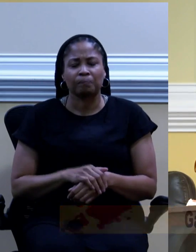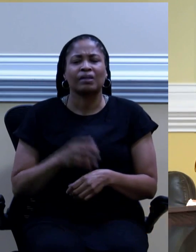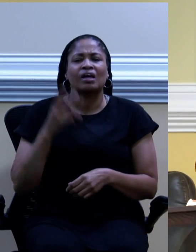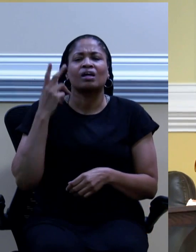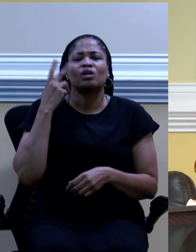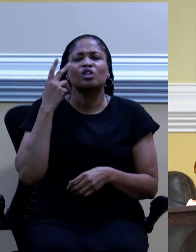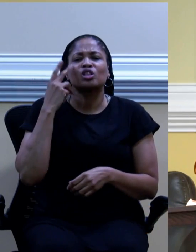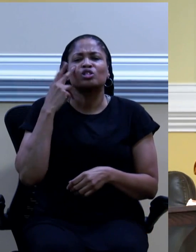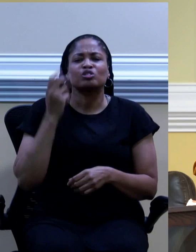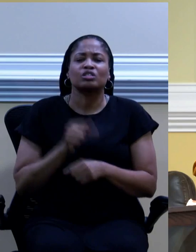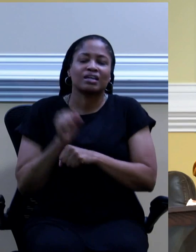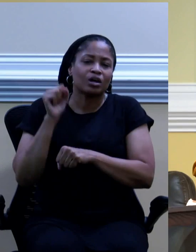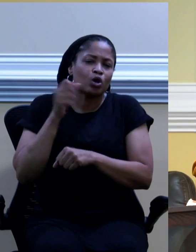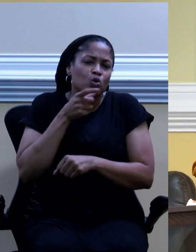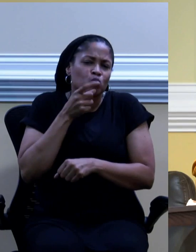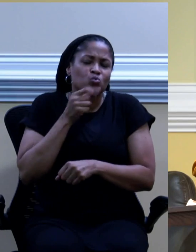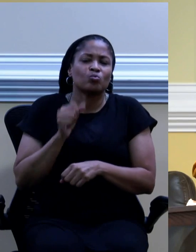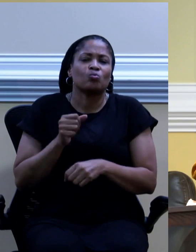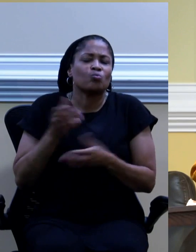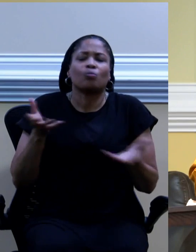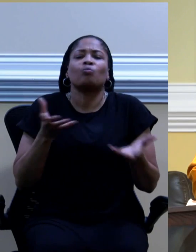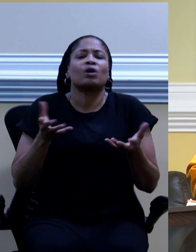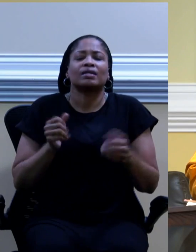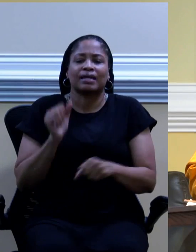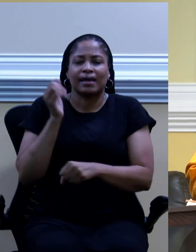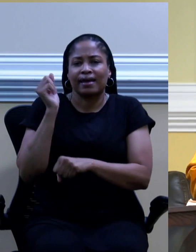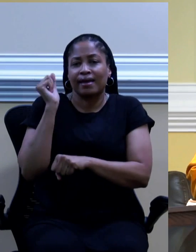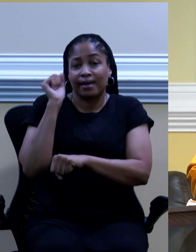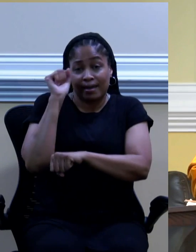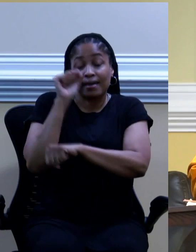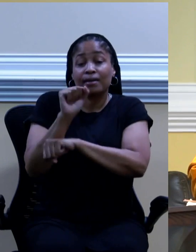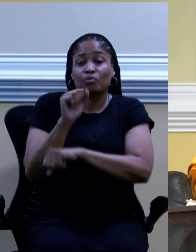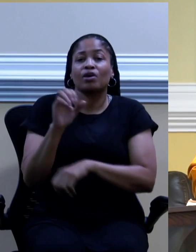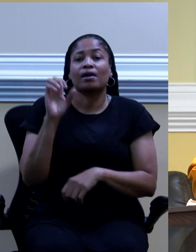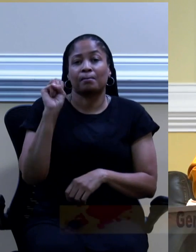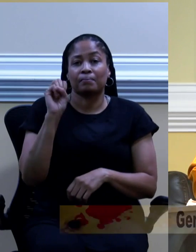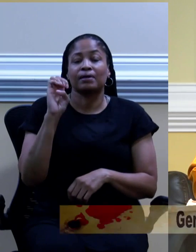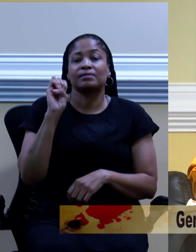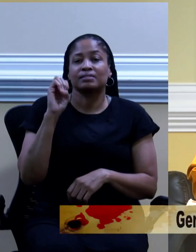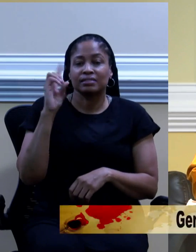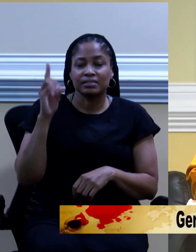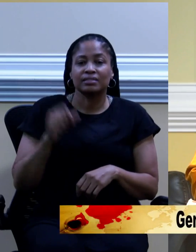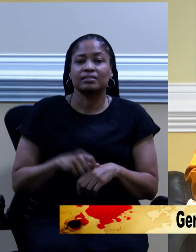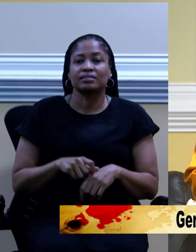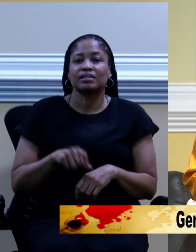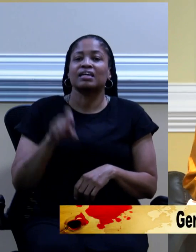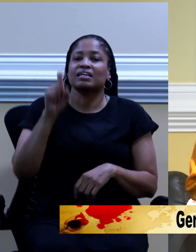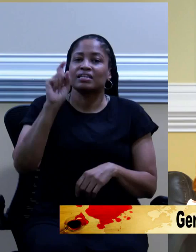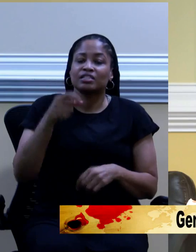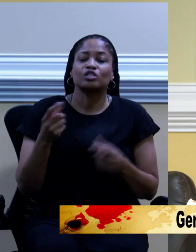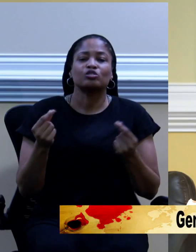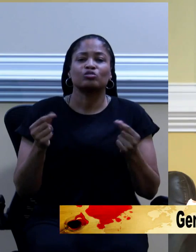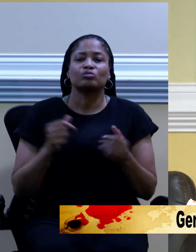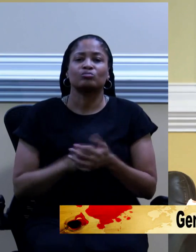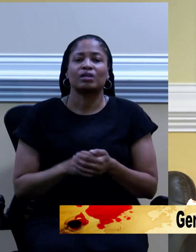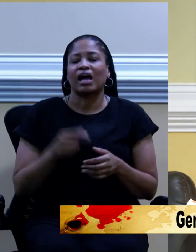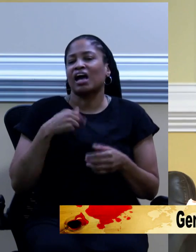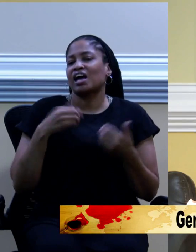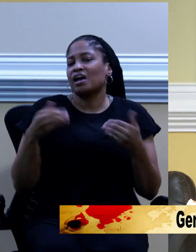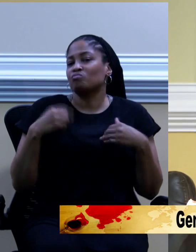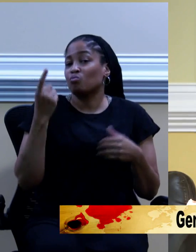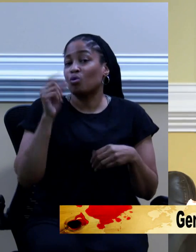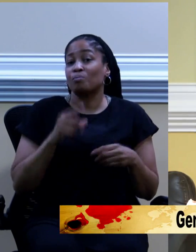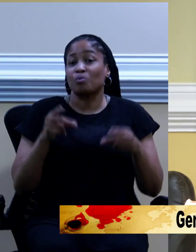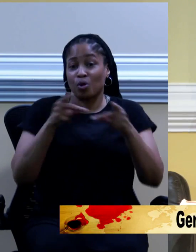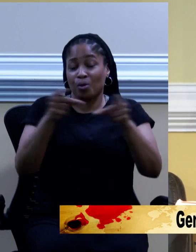Abraham's seed must do. Let's go back to Genesis, the 17th chapter, and I got one more place after this. And we'll let you eat this bread